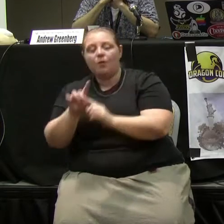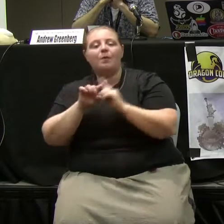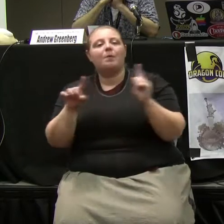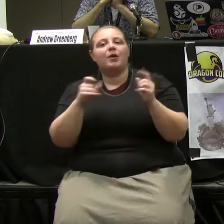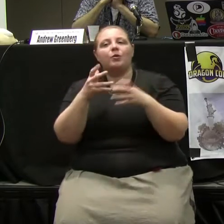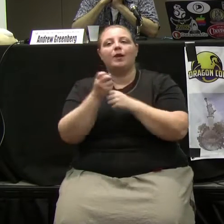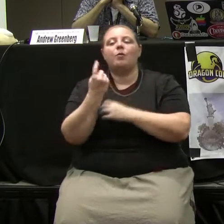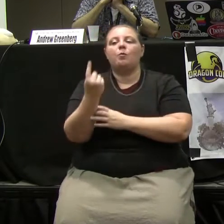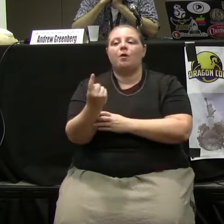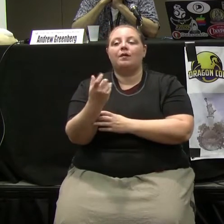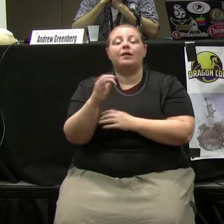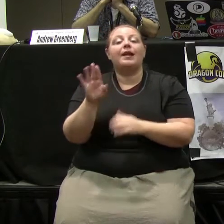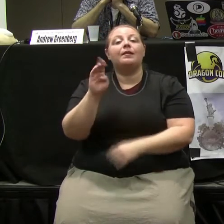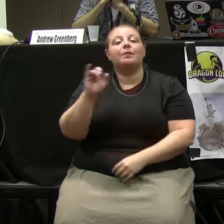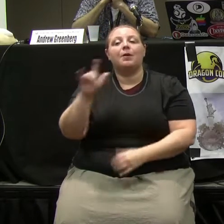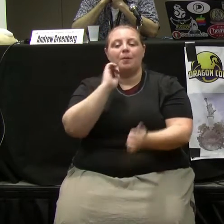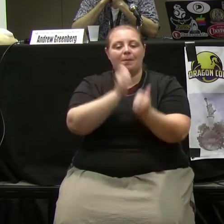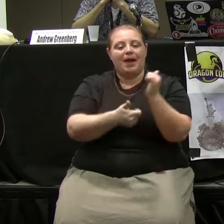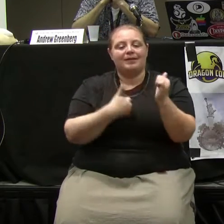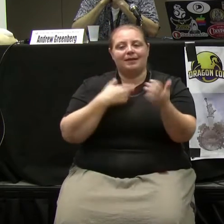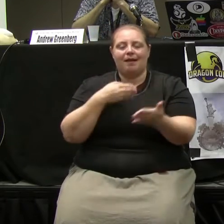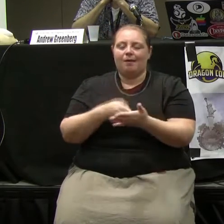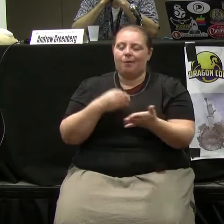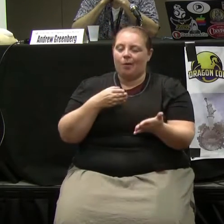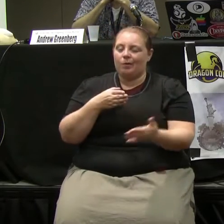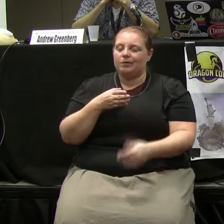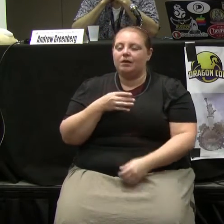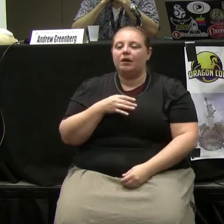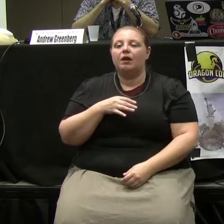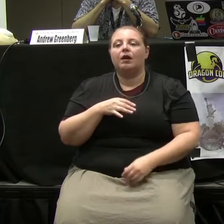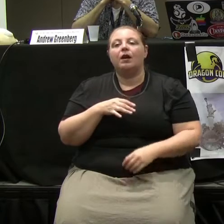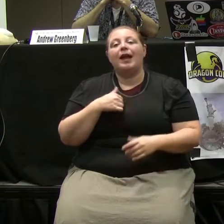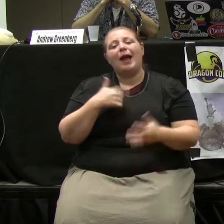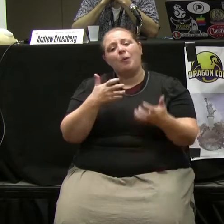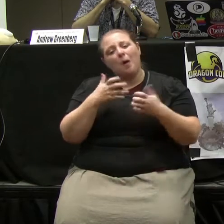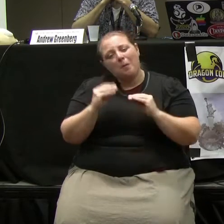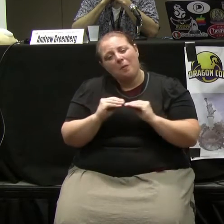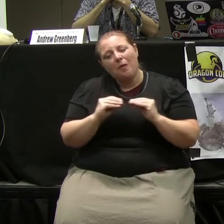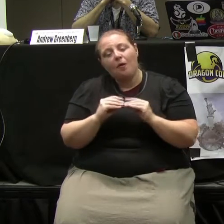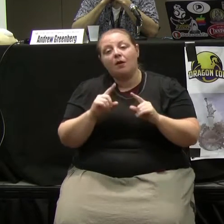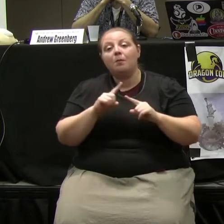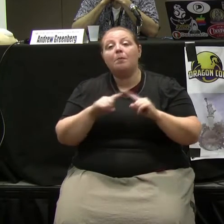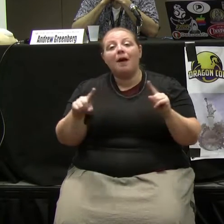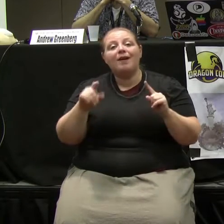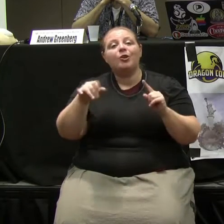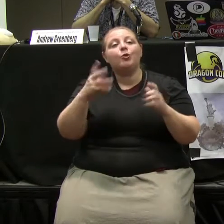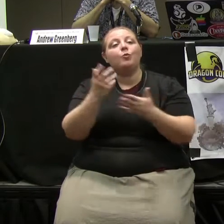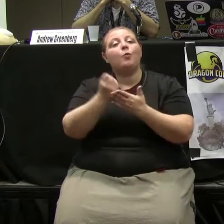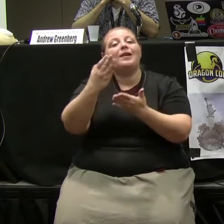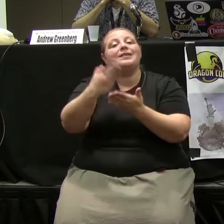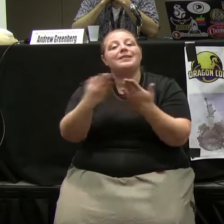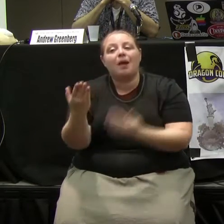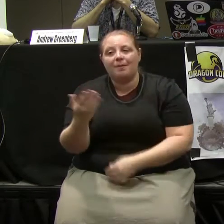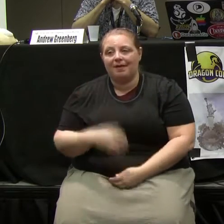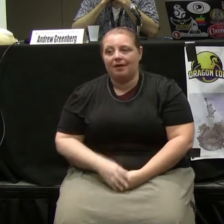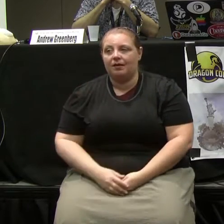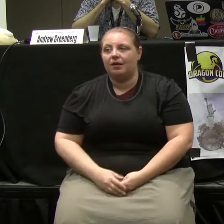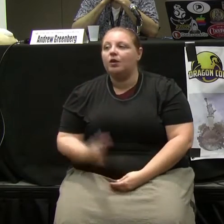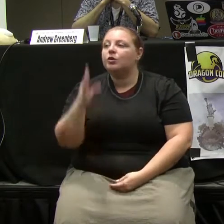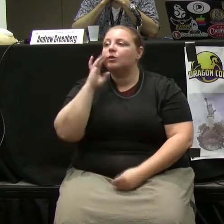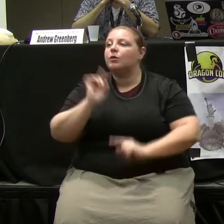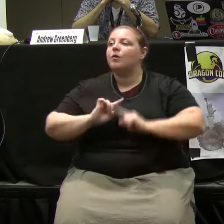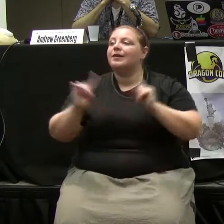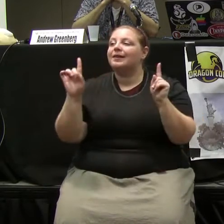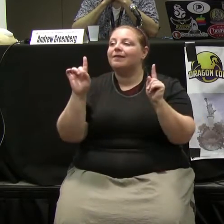defeat, like this bill passed and I opposed it and I wanted more. But then again, you won something. And so know the difference between a defeat and a small